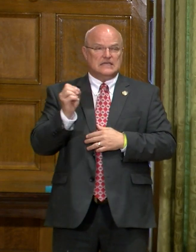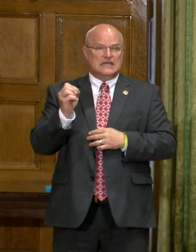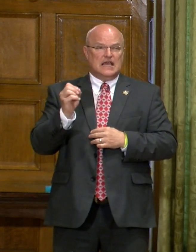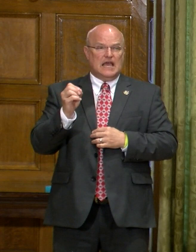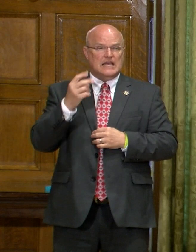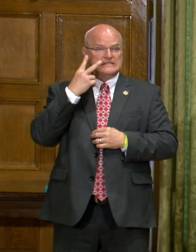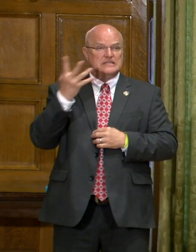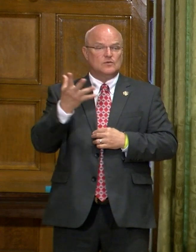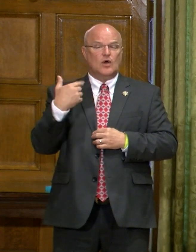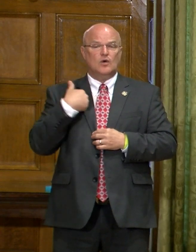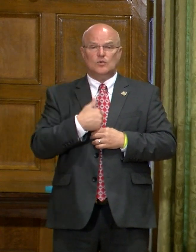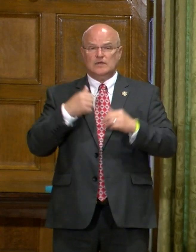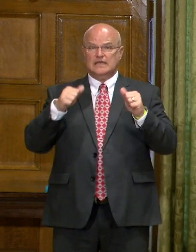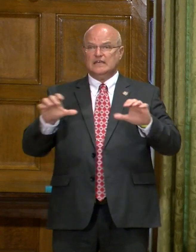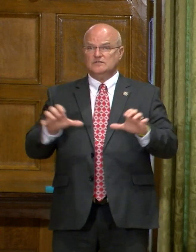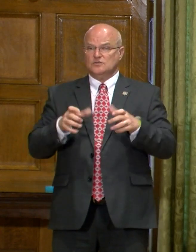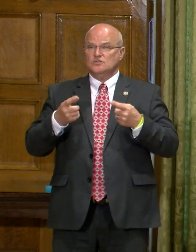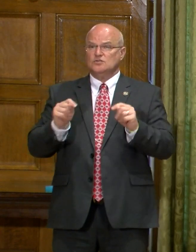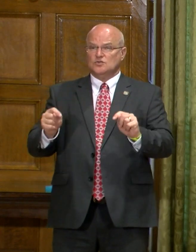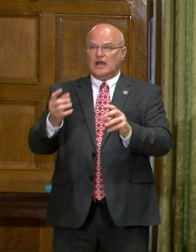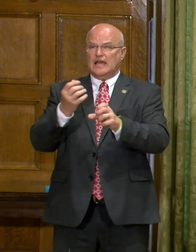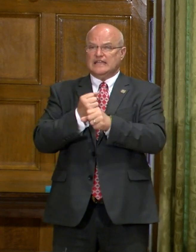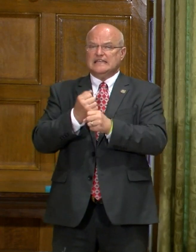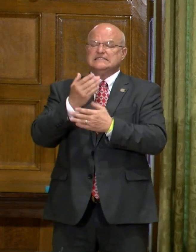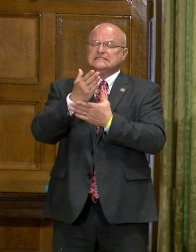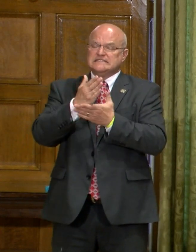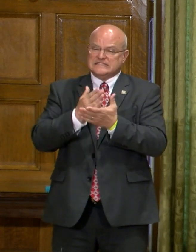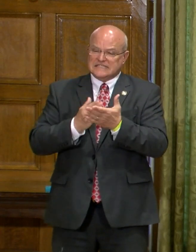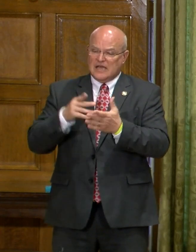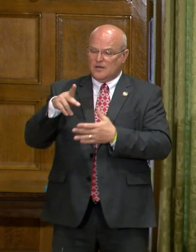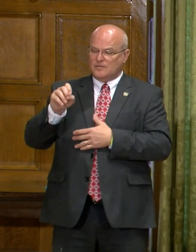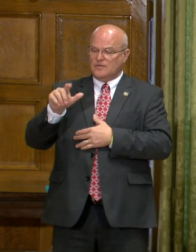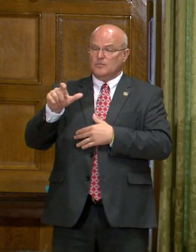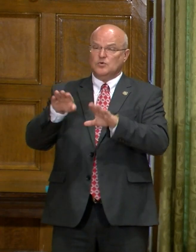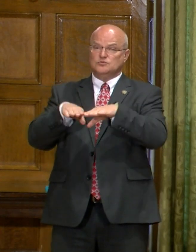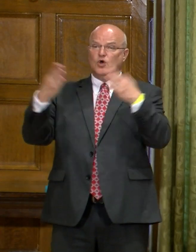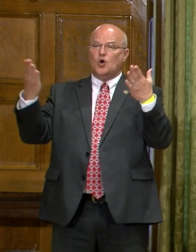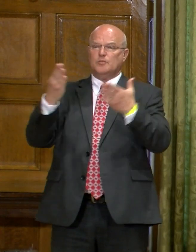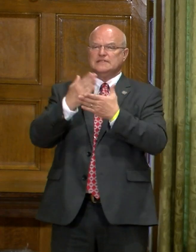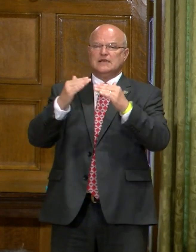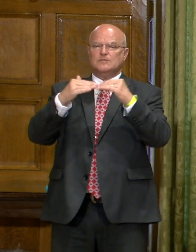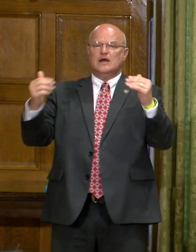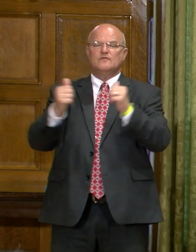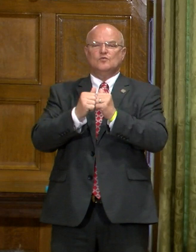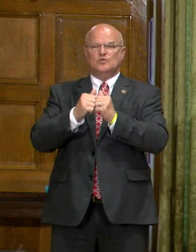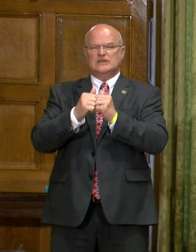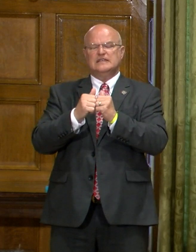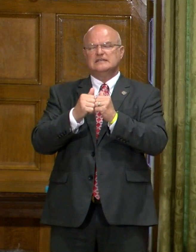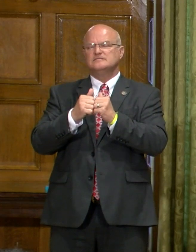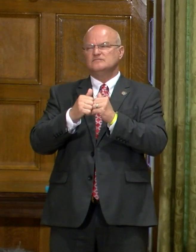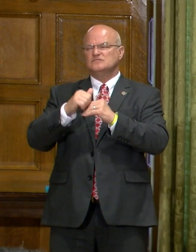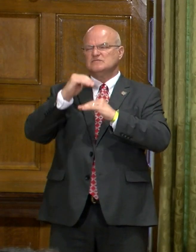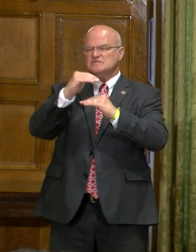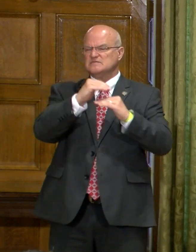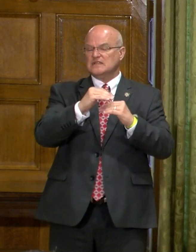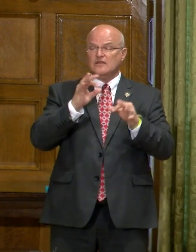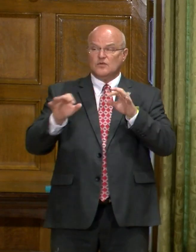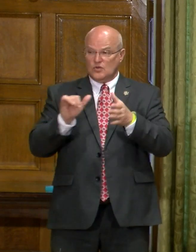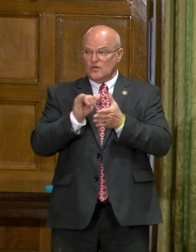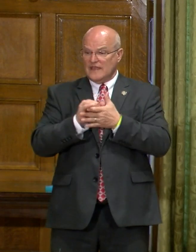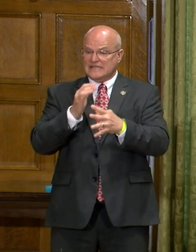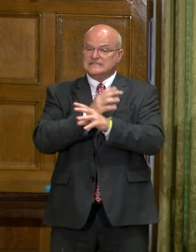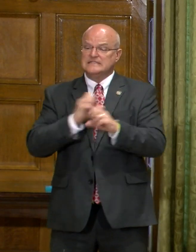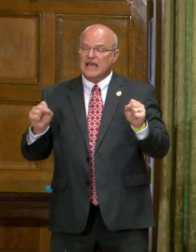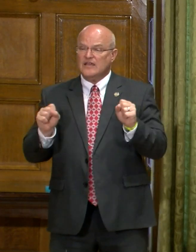and seeing what we can do to try and get at least some of those pools open at some level with restrictions, if we can do